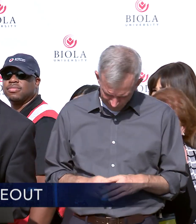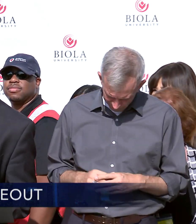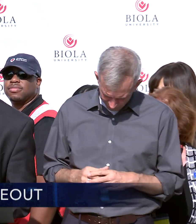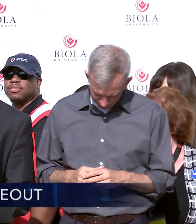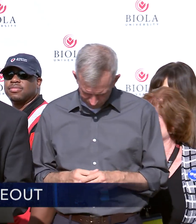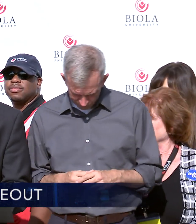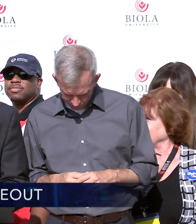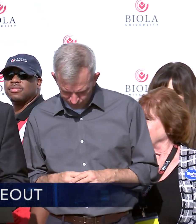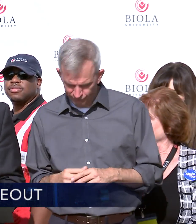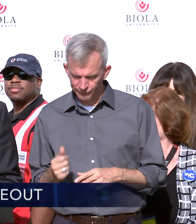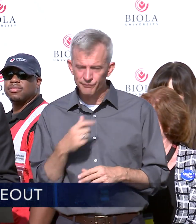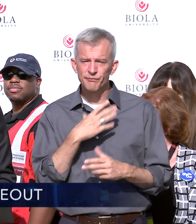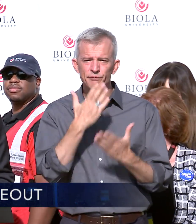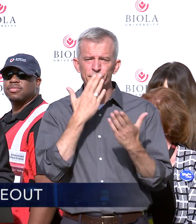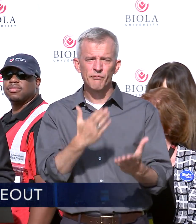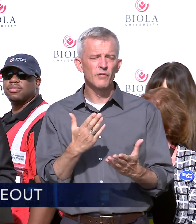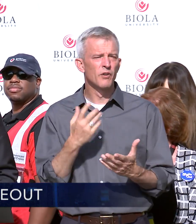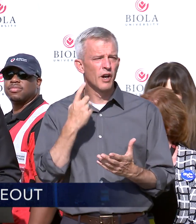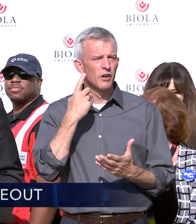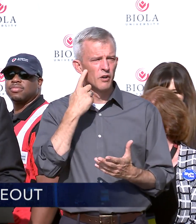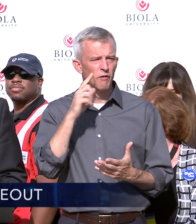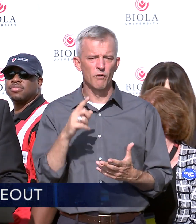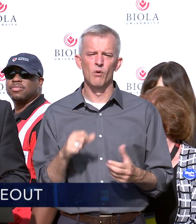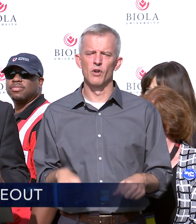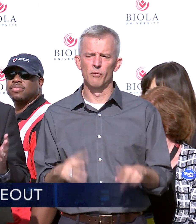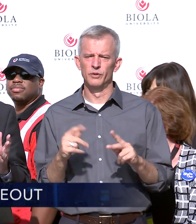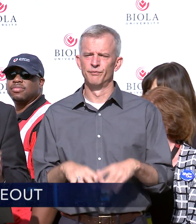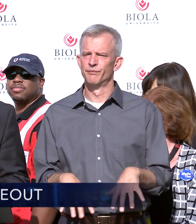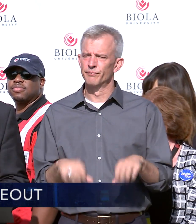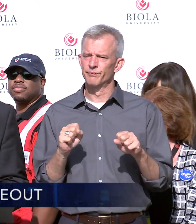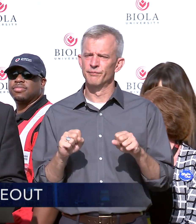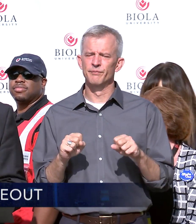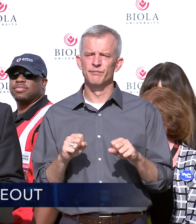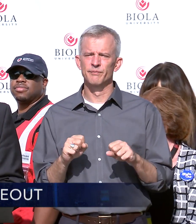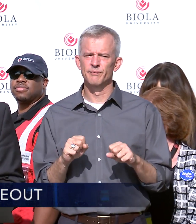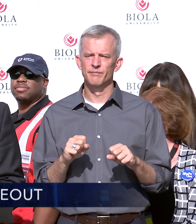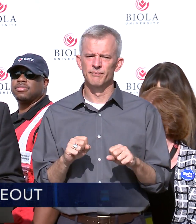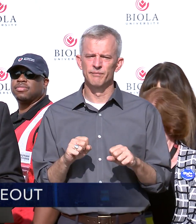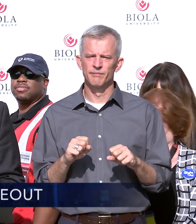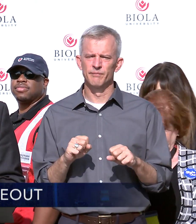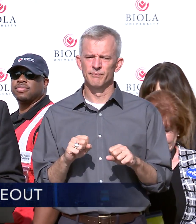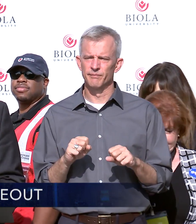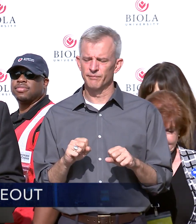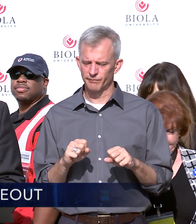for your kind words and for the opportunity to host as the Southern